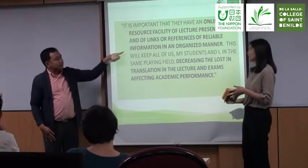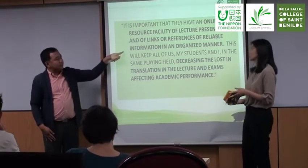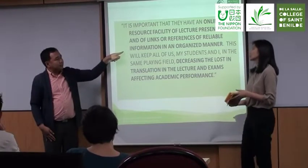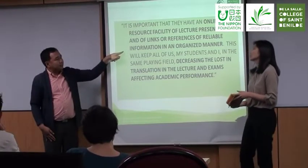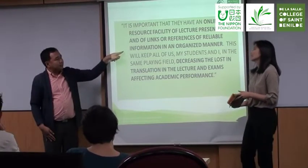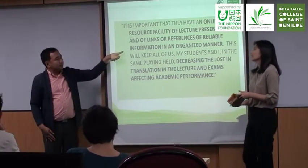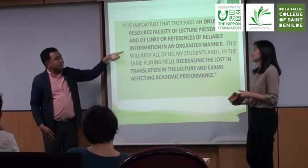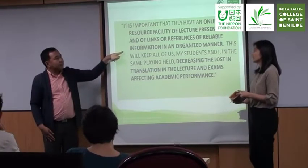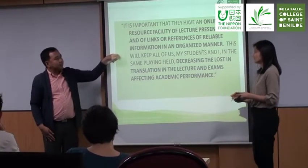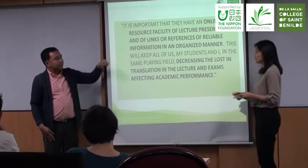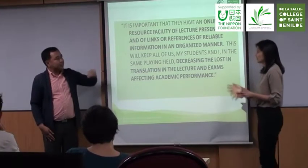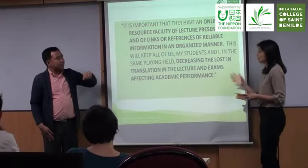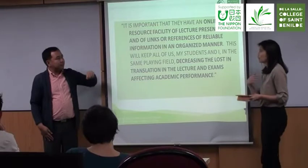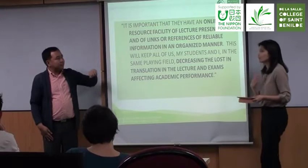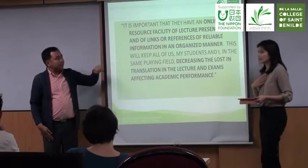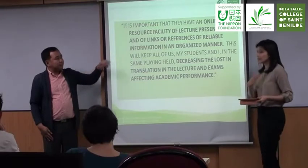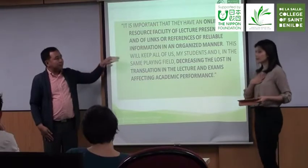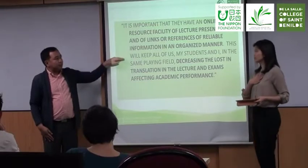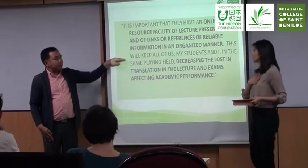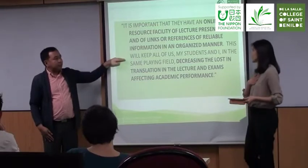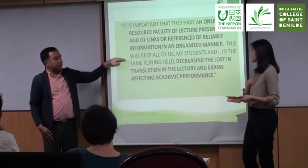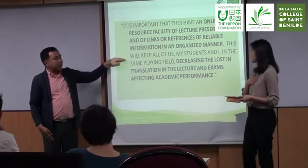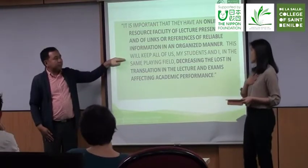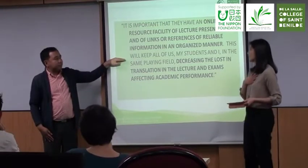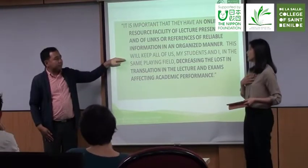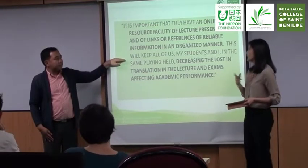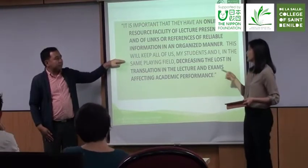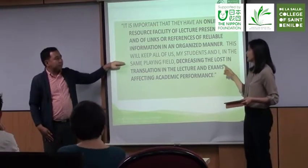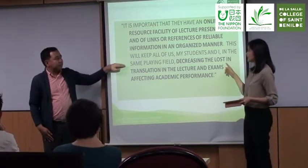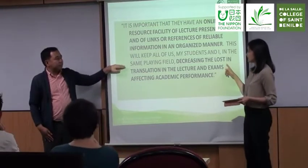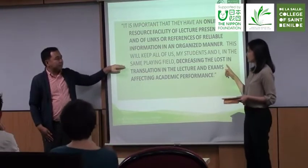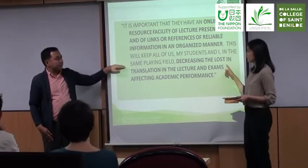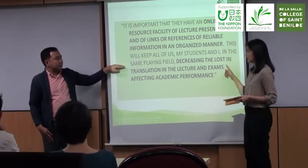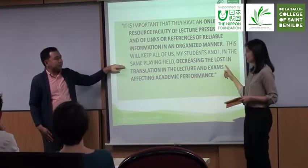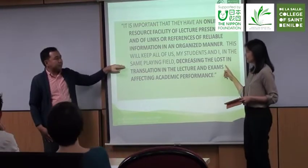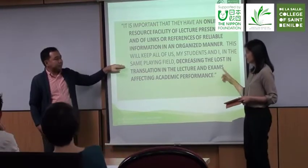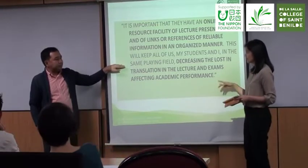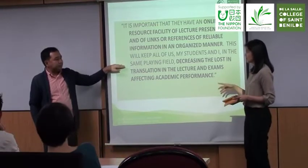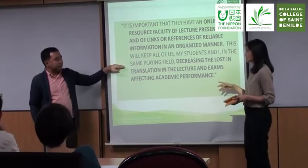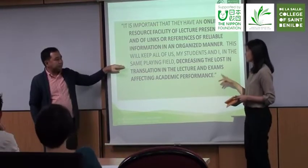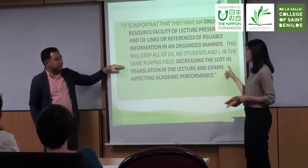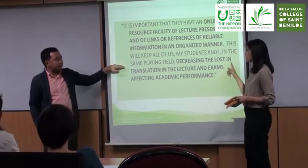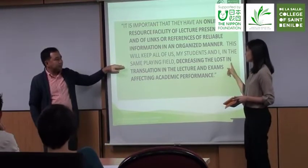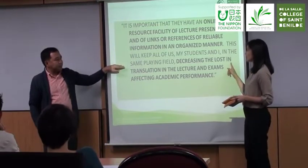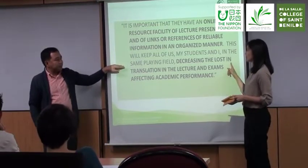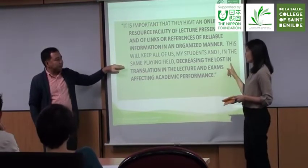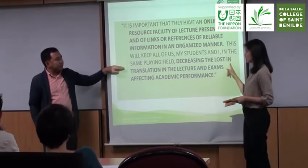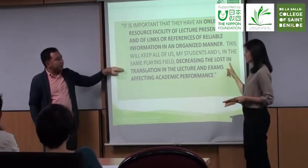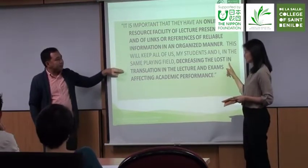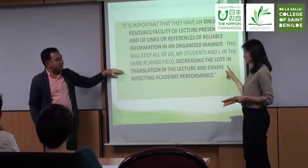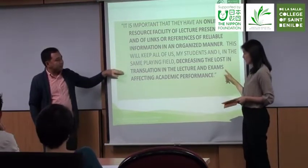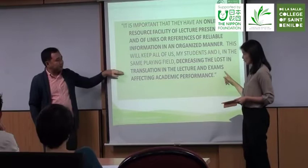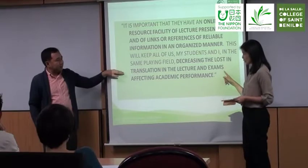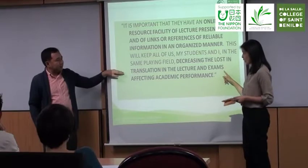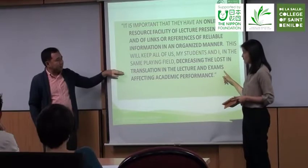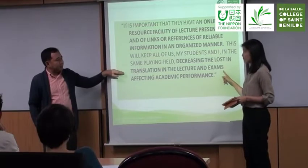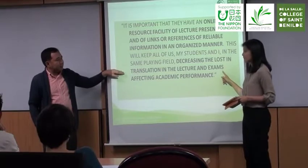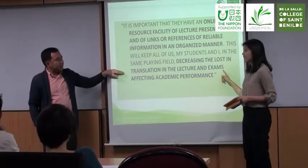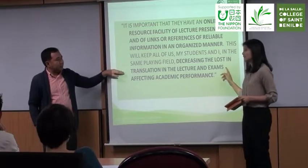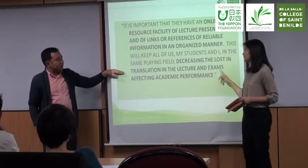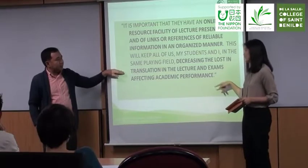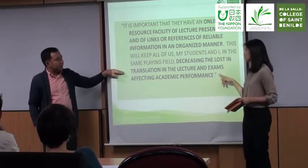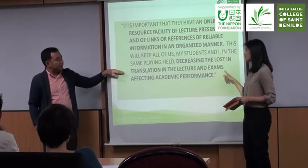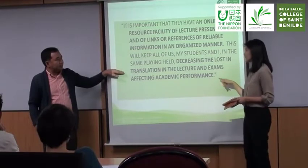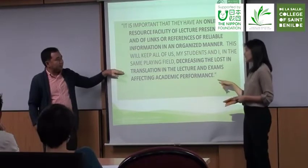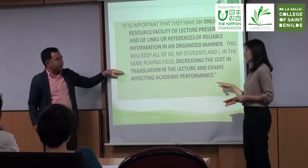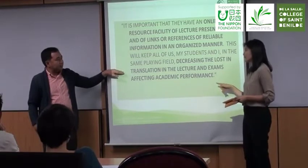organized manner. These will keep all of us, my students and I, in the same playing field, so decreasing the loss in translation